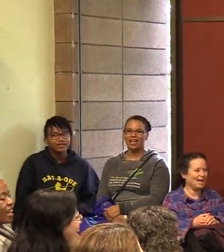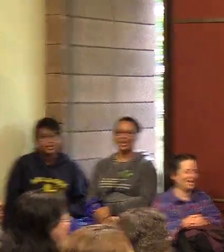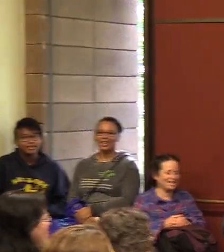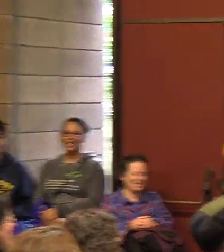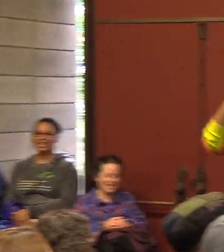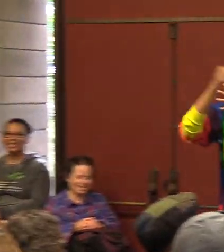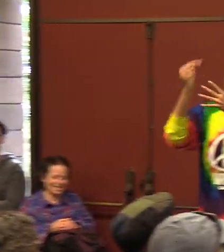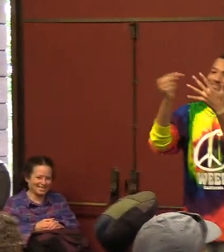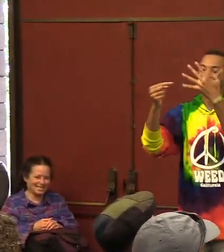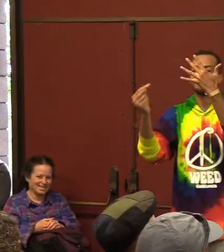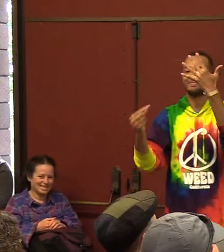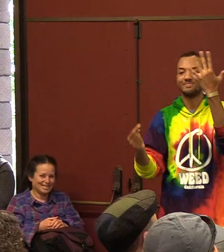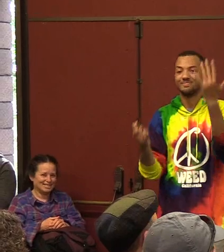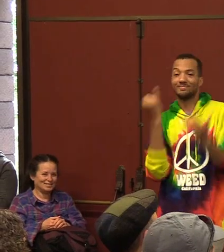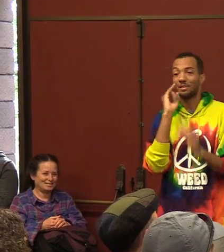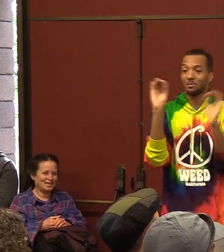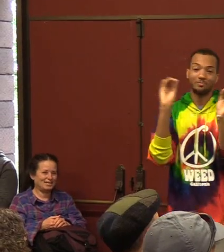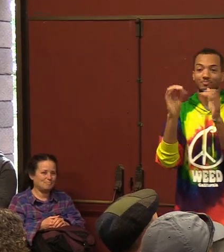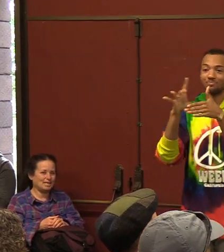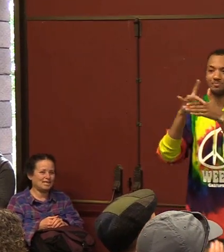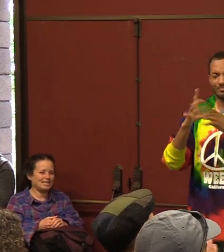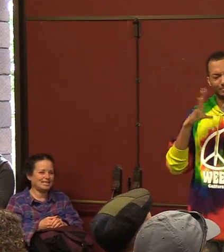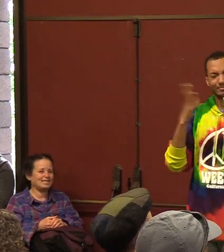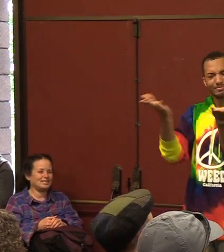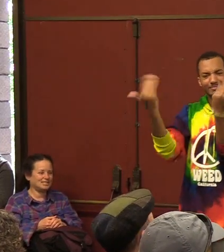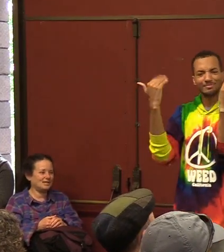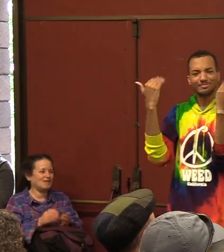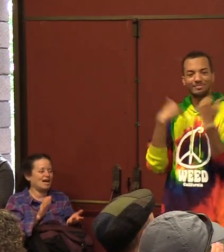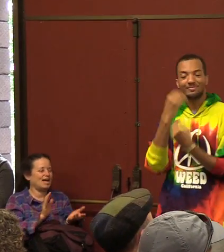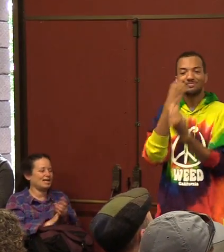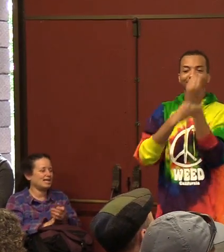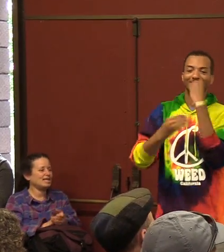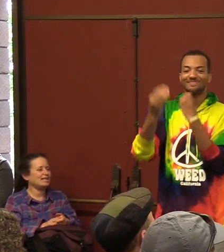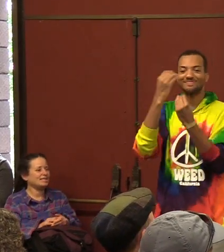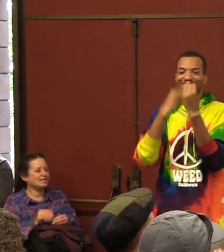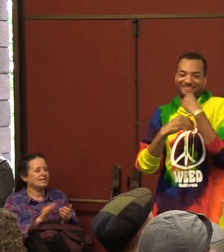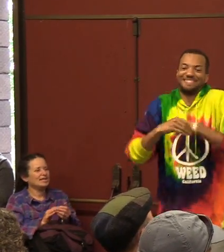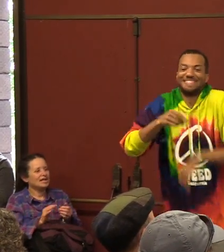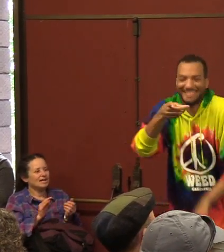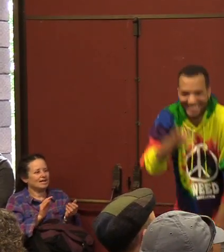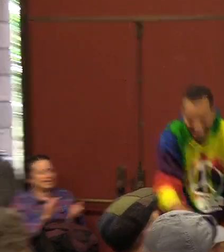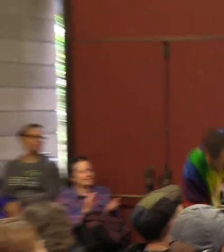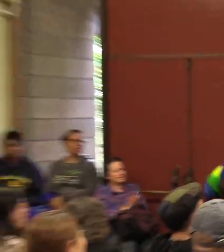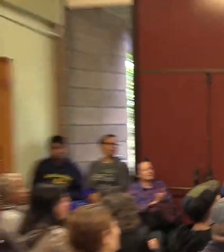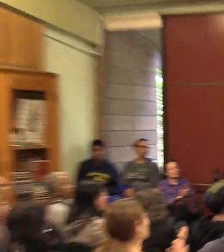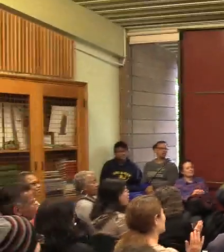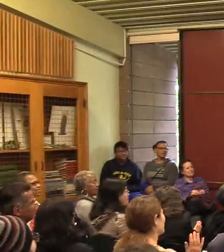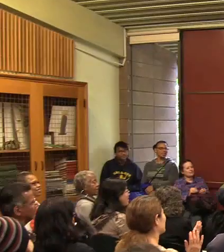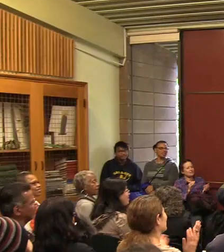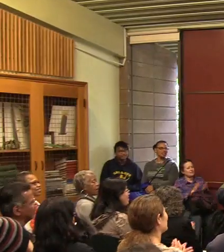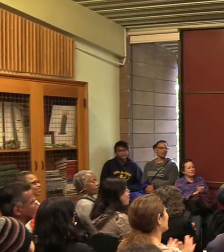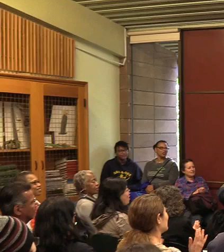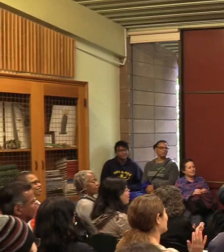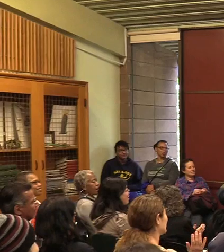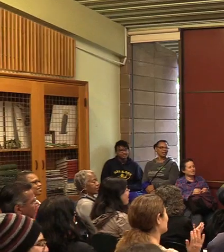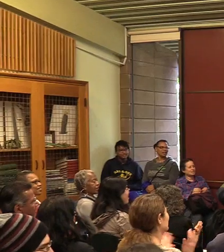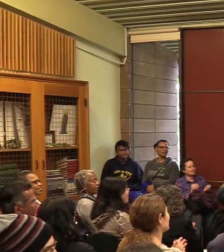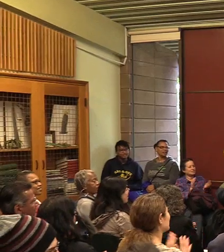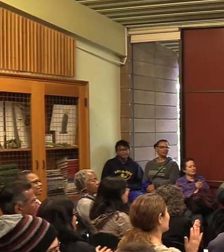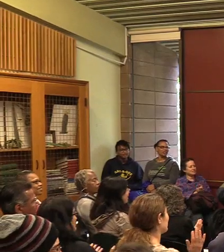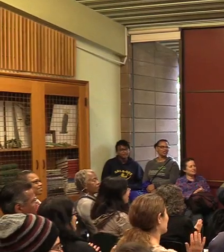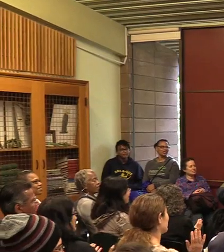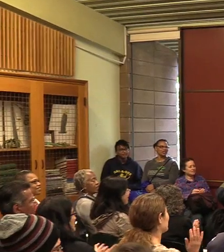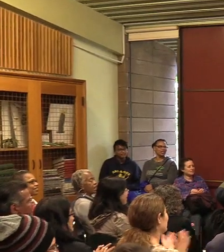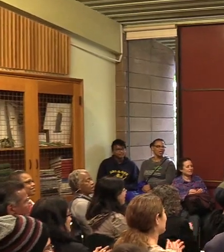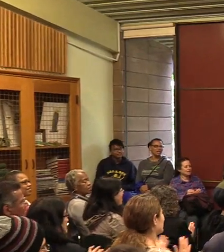Stuff I eat, and if you don't want me, try the stuff I eat. 114 North